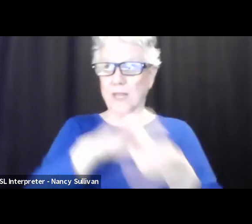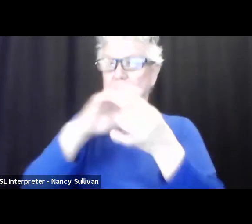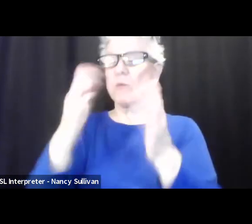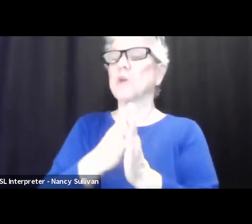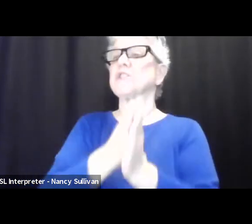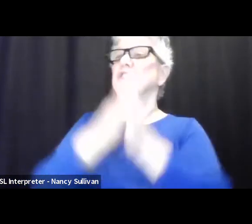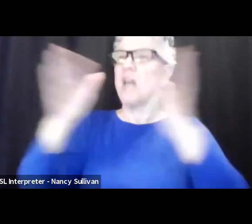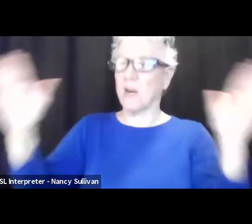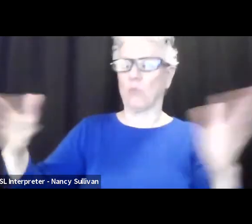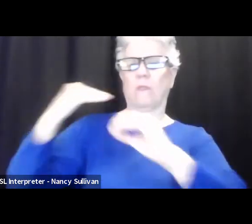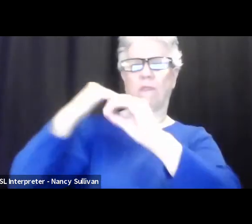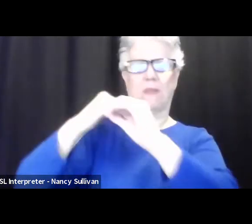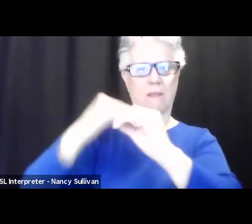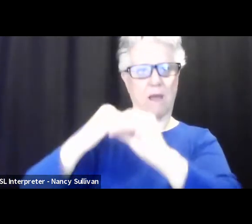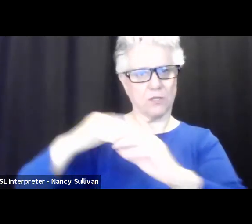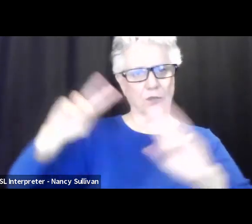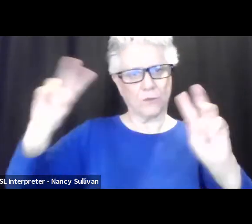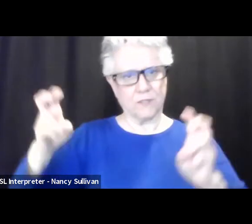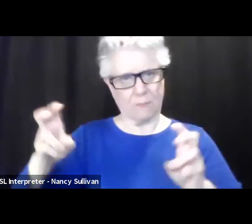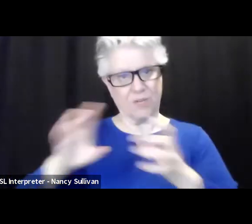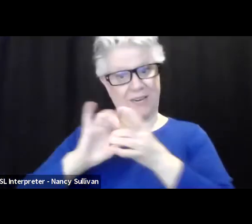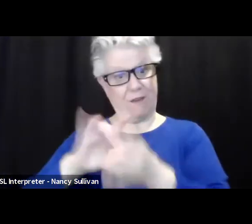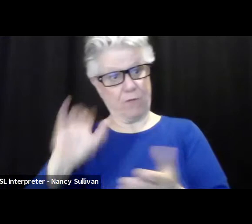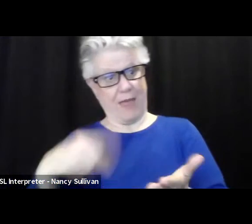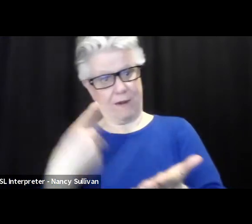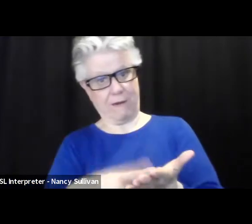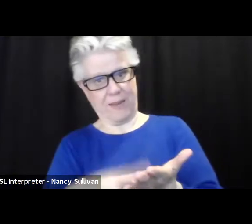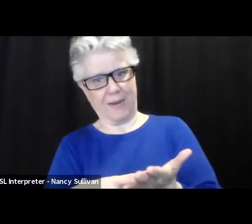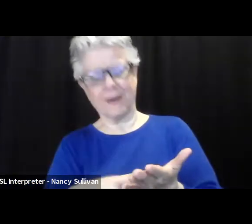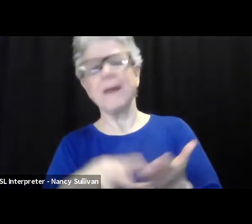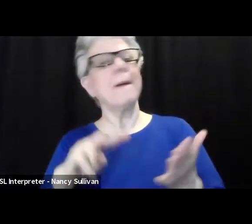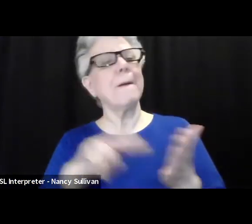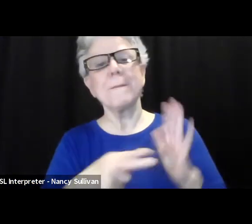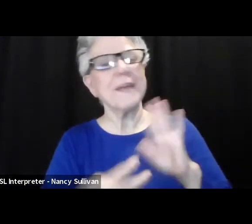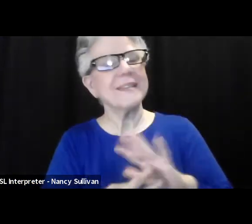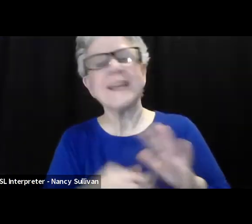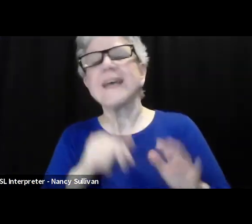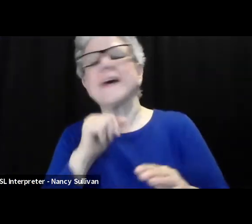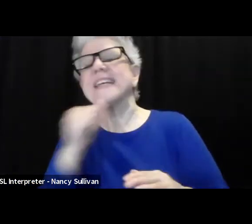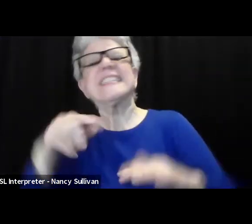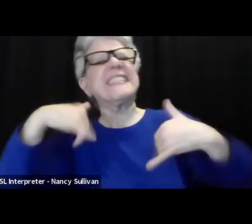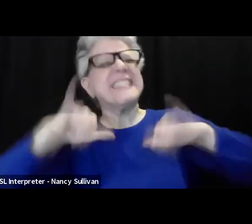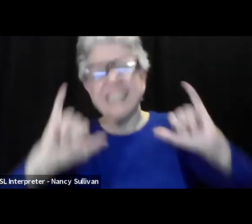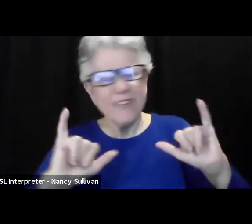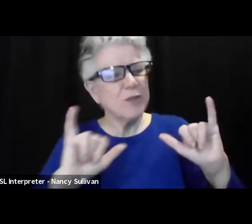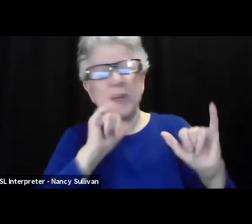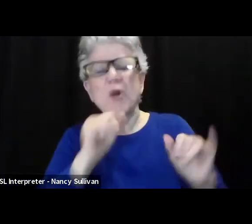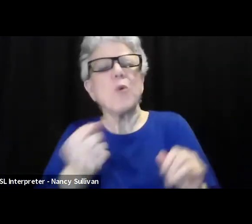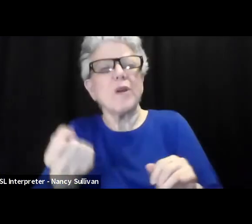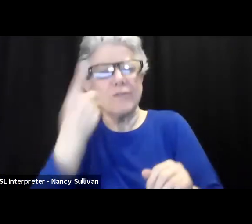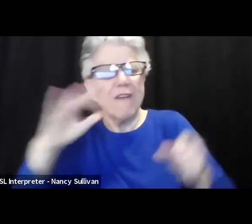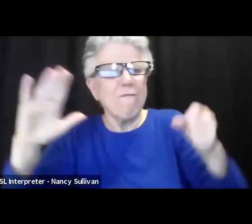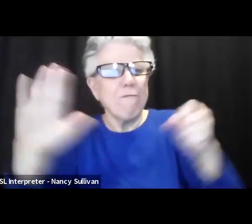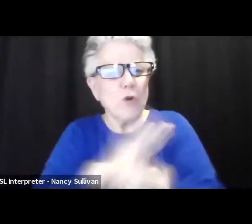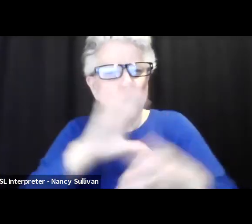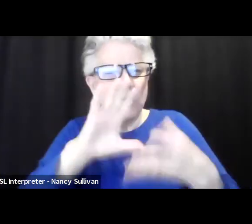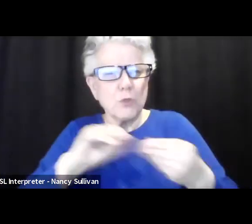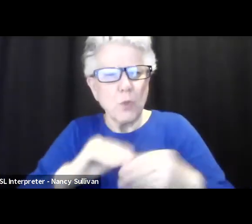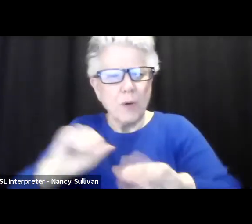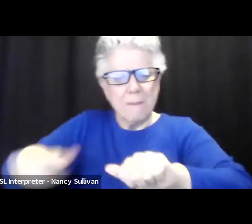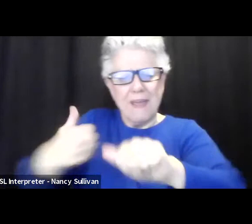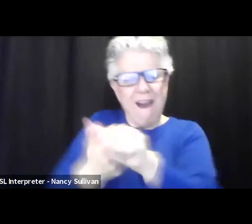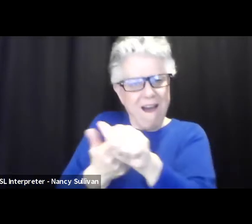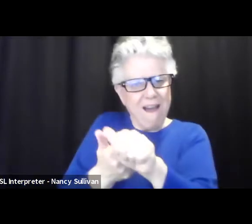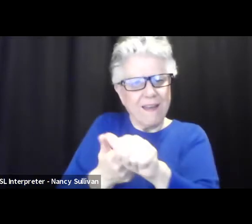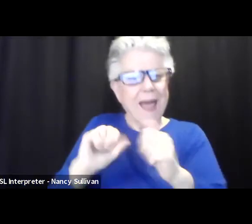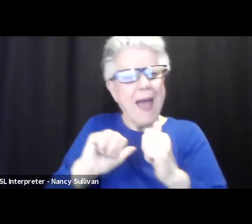of the debates. However, it doesn't tell us something important. It doesn't tell us the story of what happened and how it